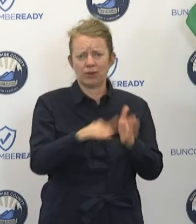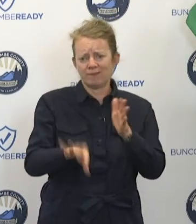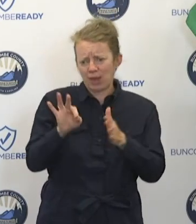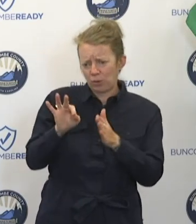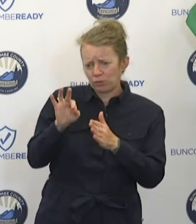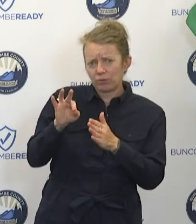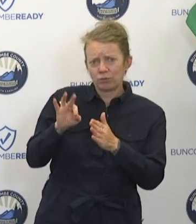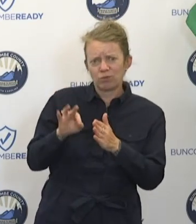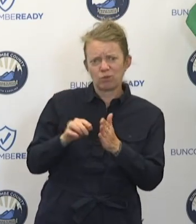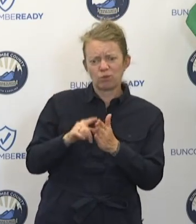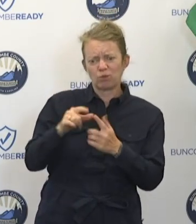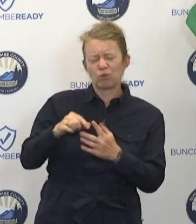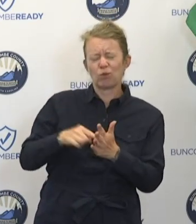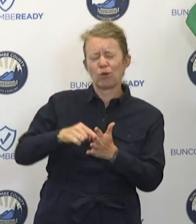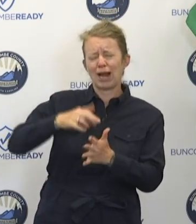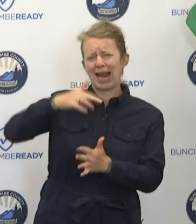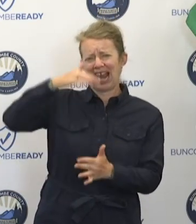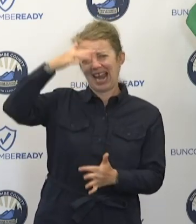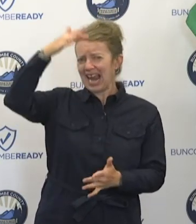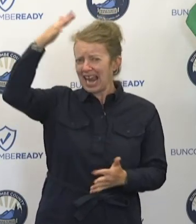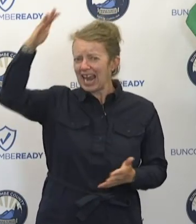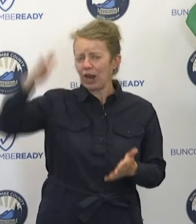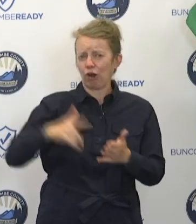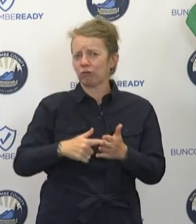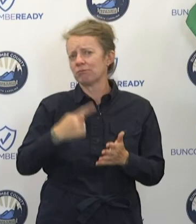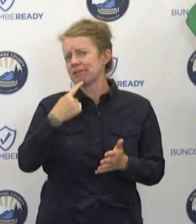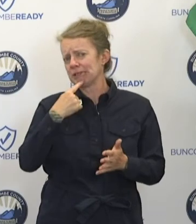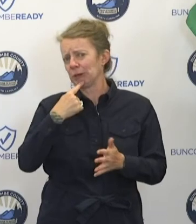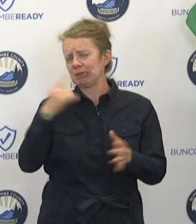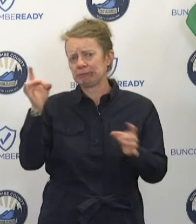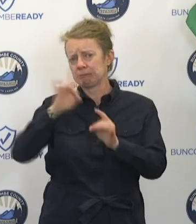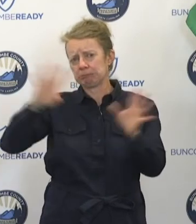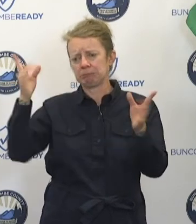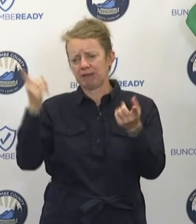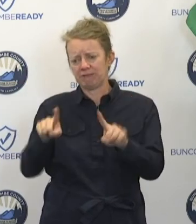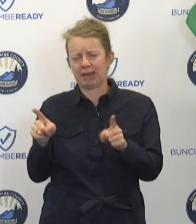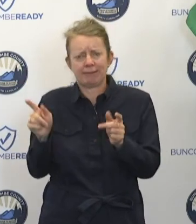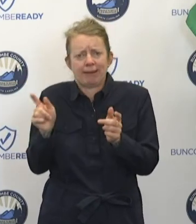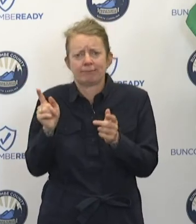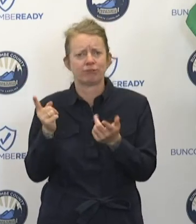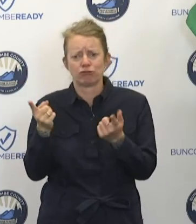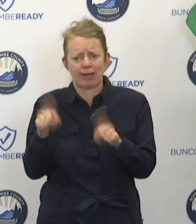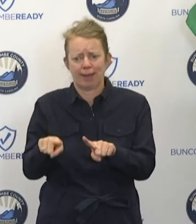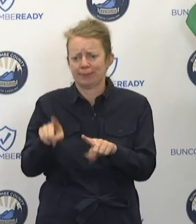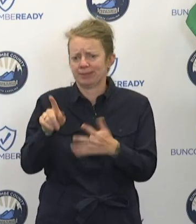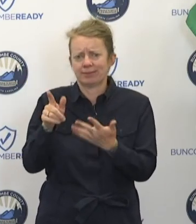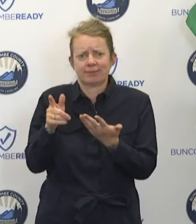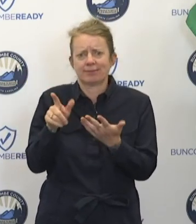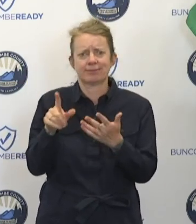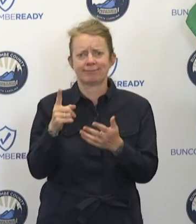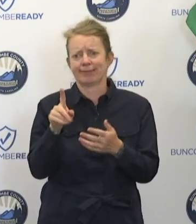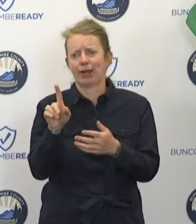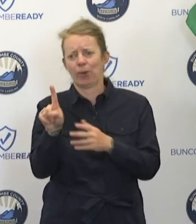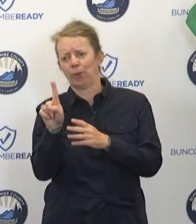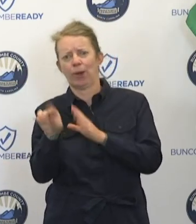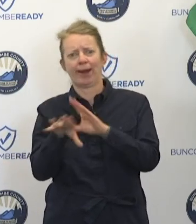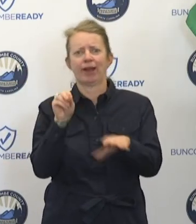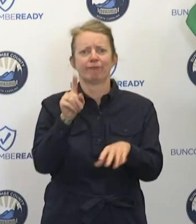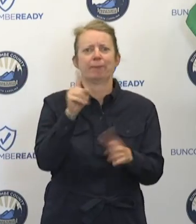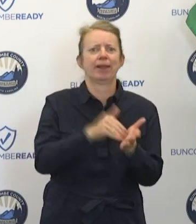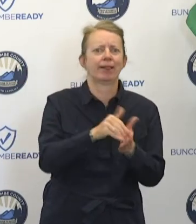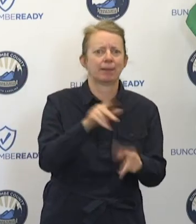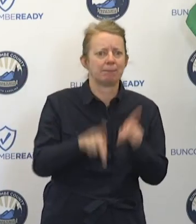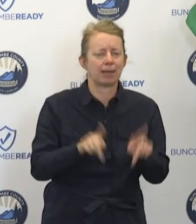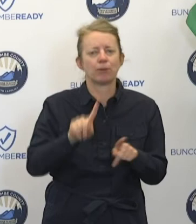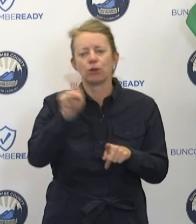in less than 1 in a million people. It is only associated with the J&J COVID-19